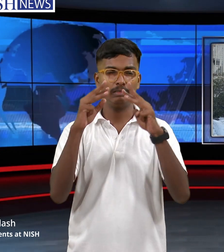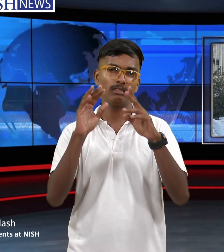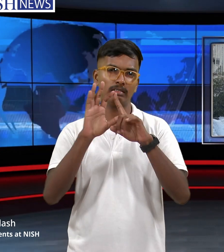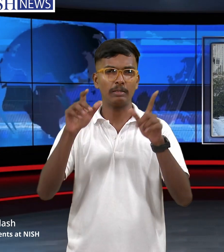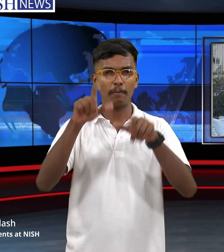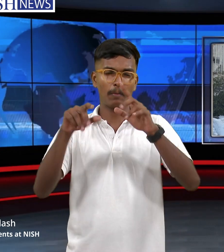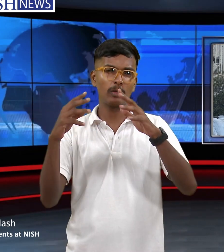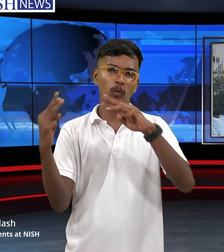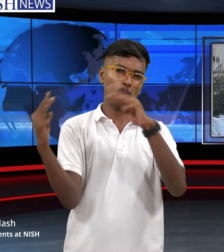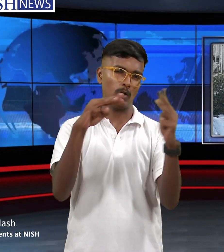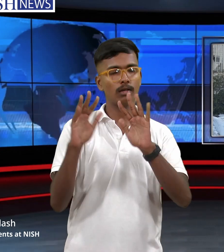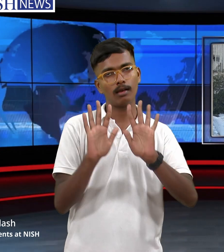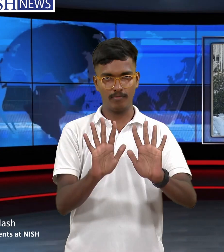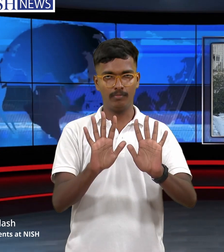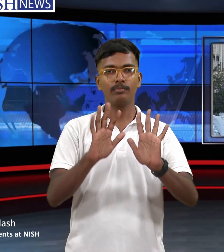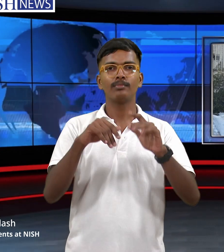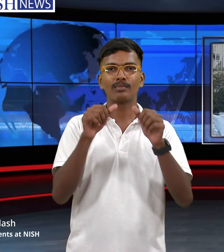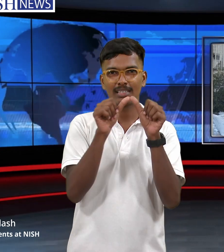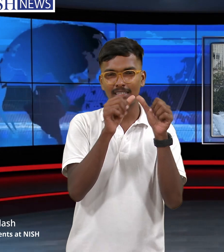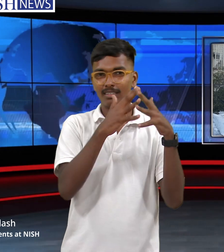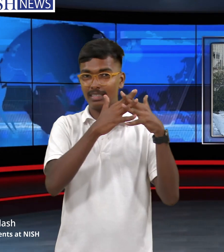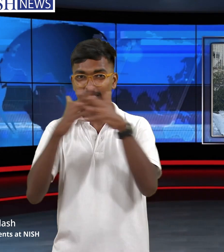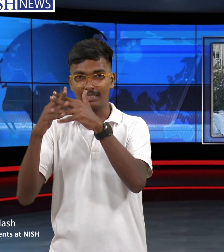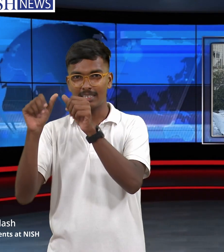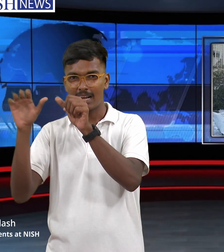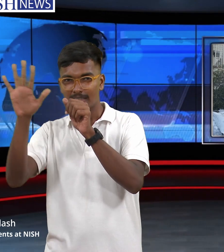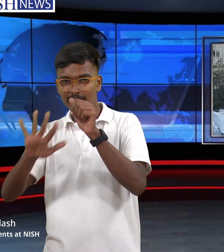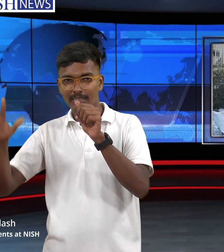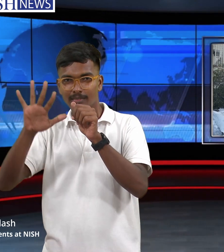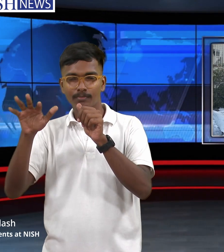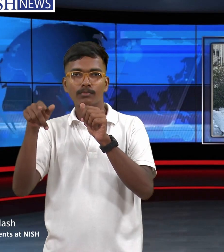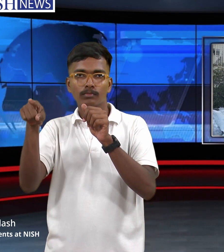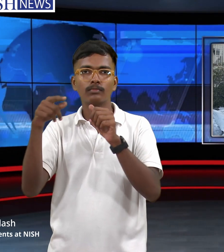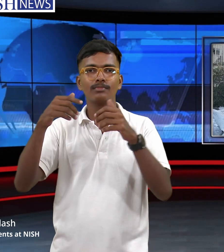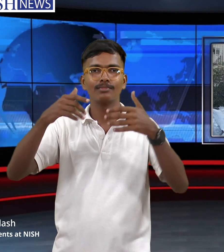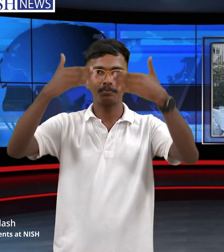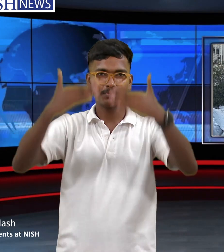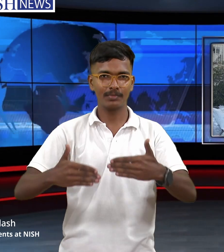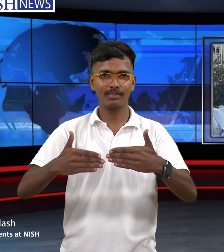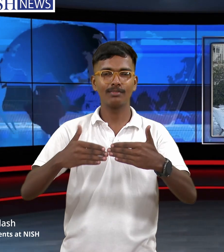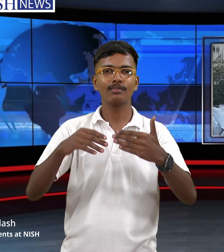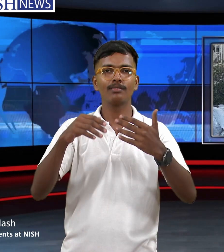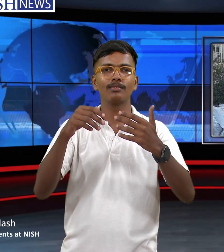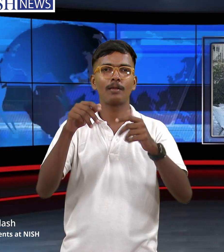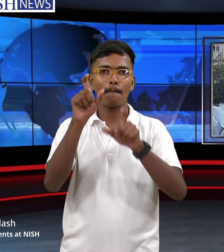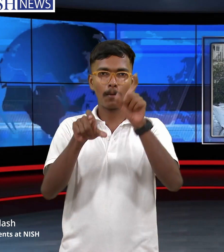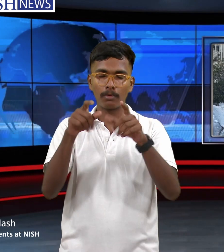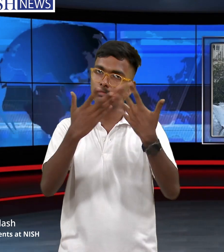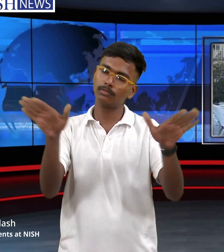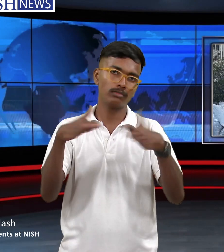April 15 to show restraint over Iran's weekend missile and drone attack, calling on Israeli leaders to step away from the edge